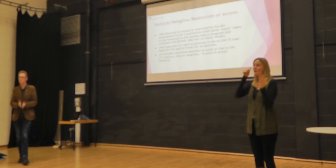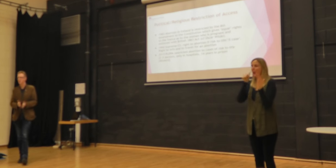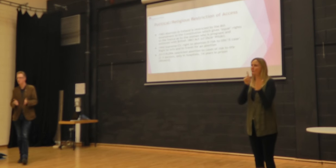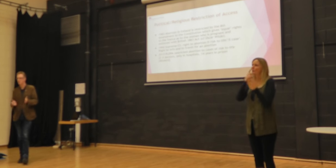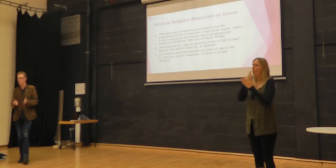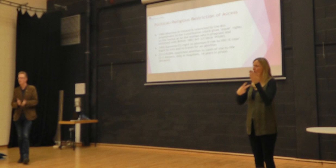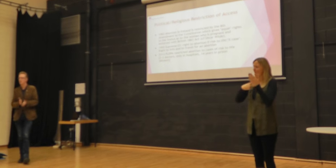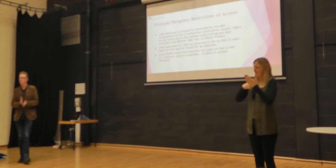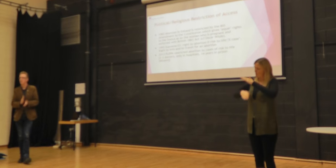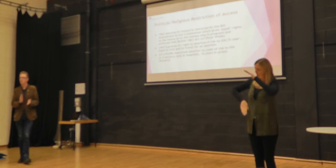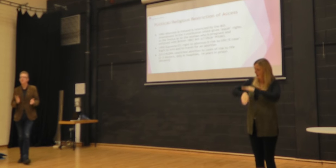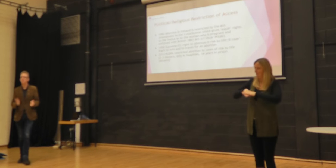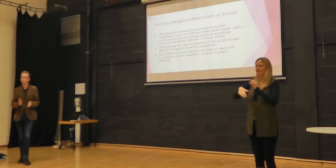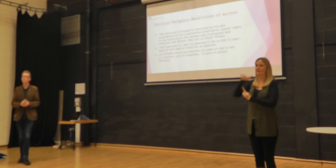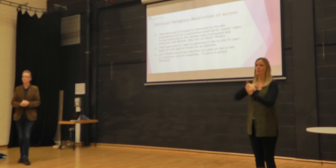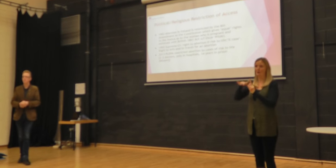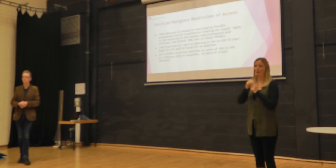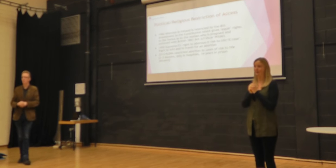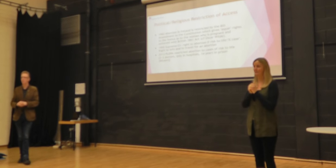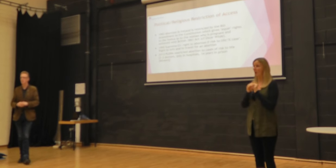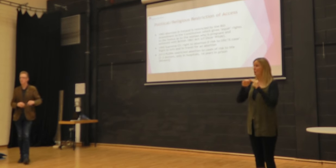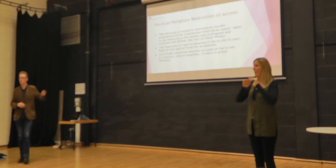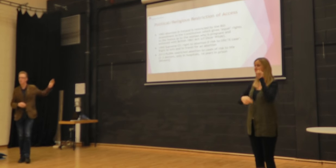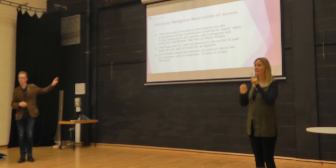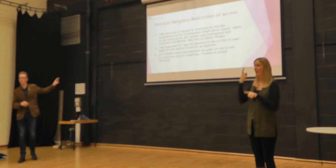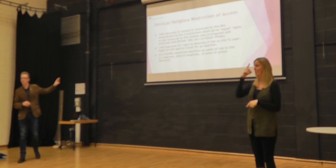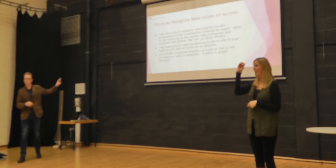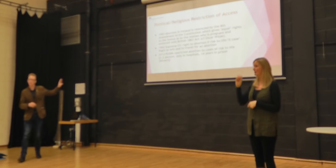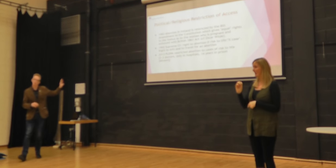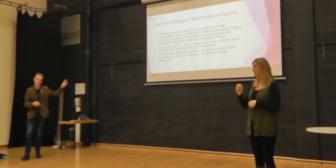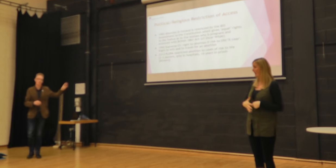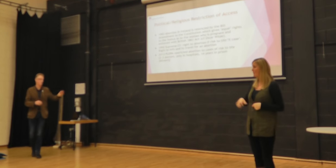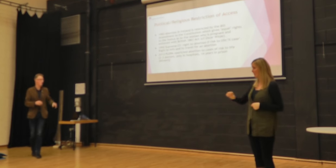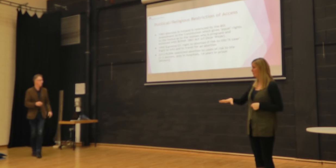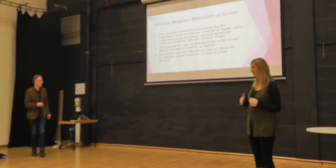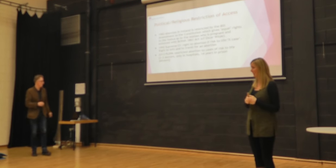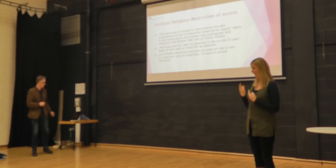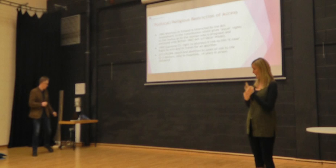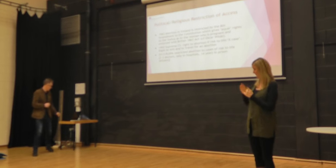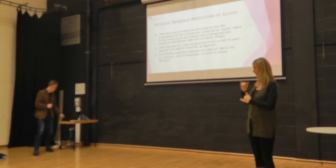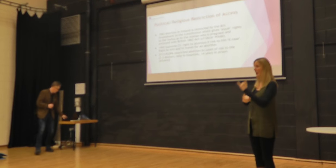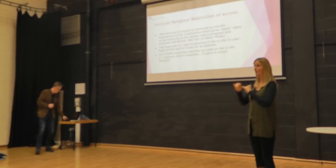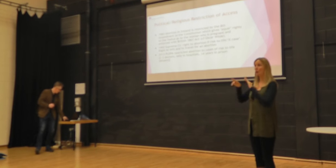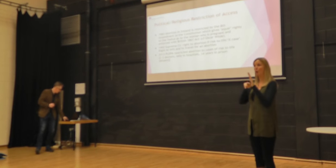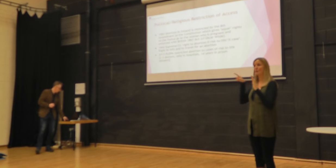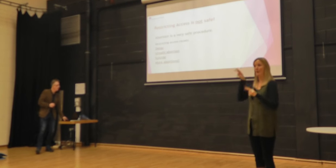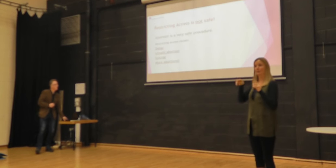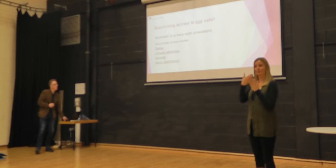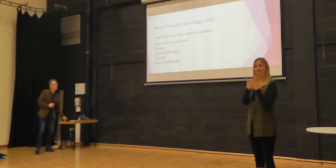restricted circumstances. Less than 1% of abortions are carried out, were carried out last year under the